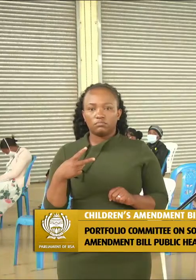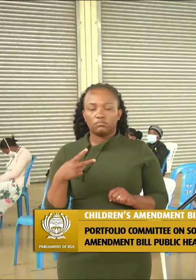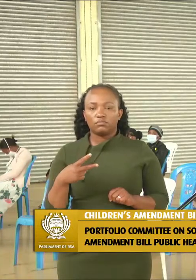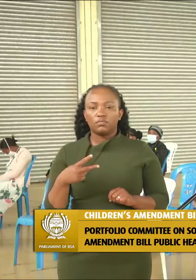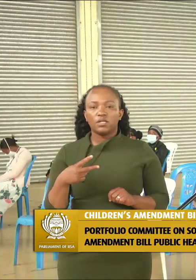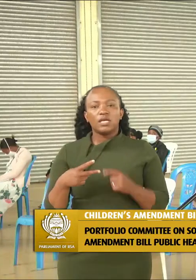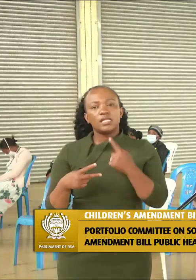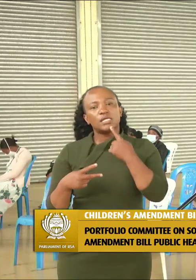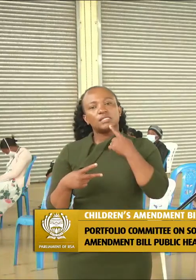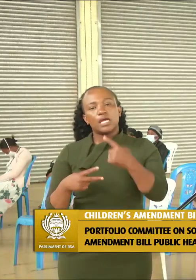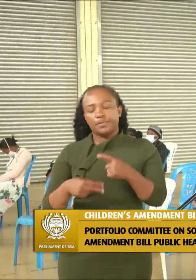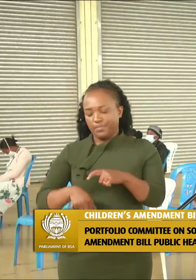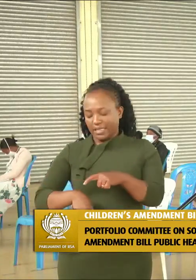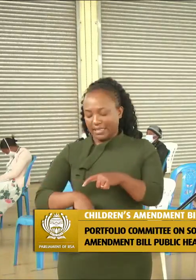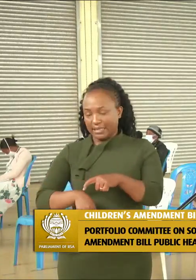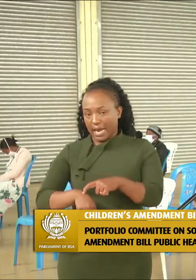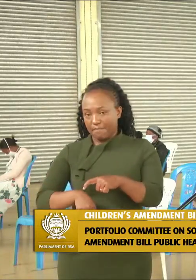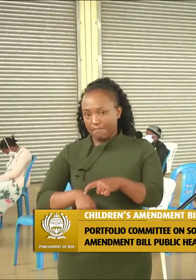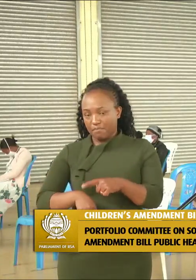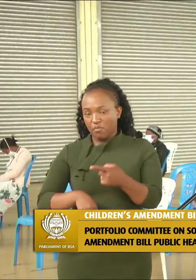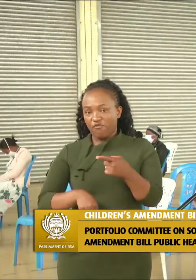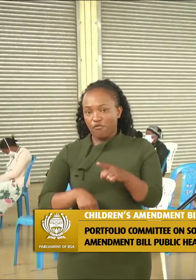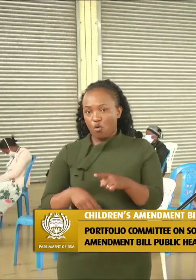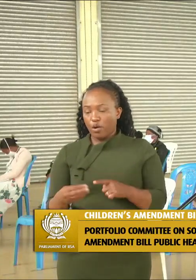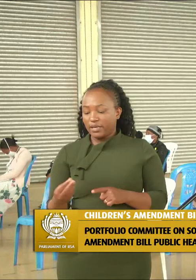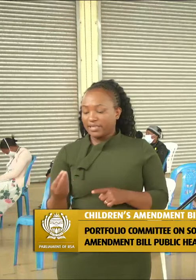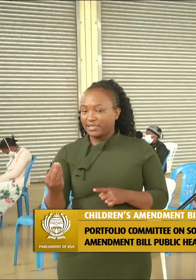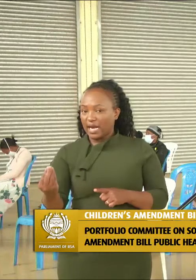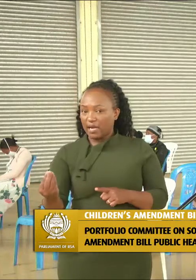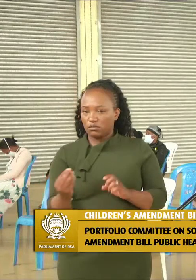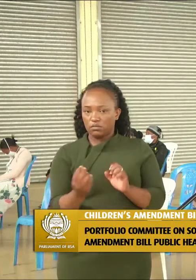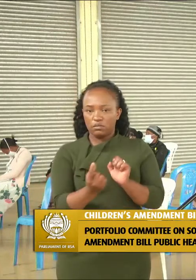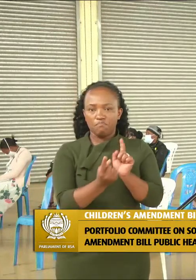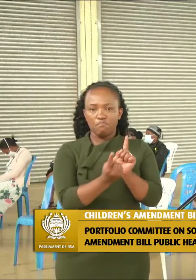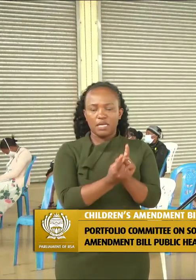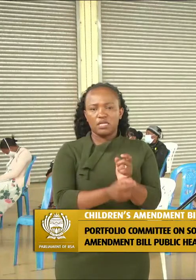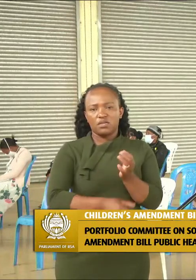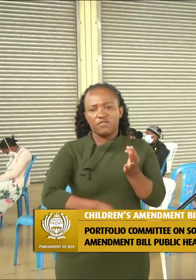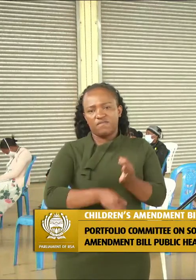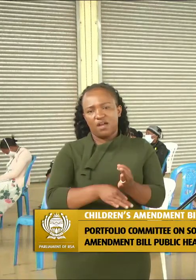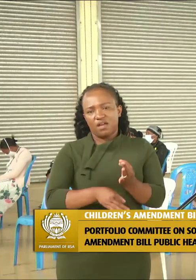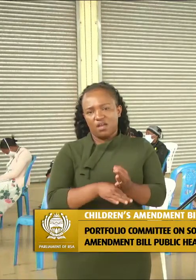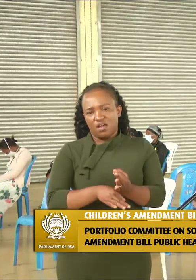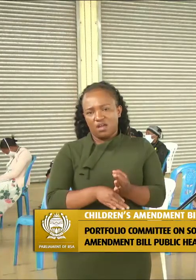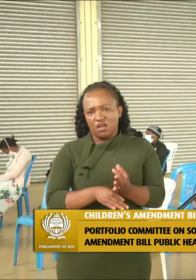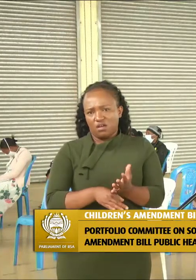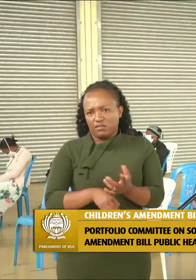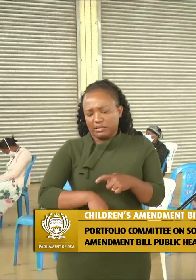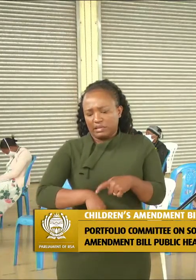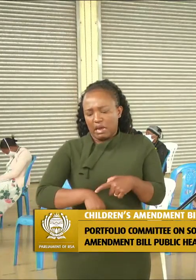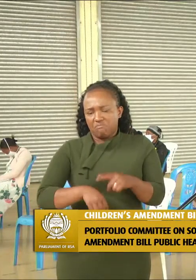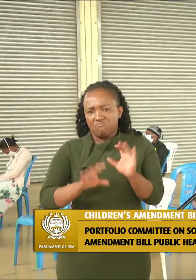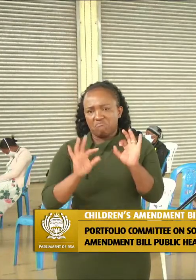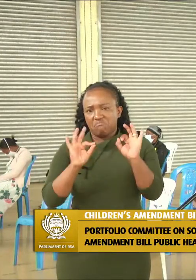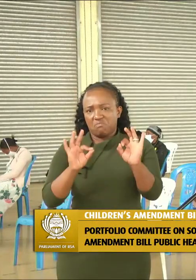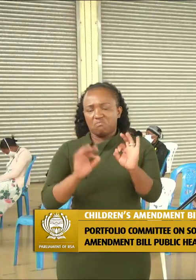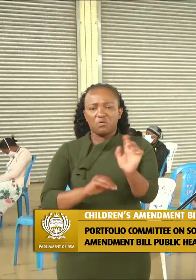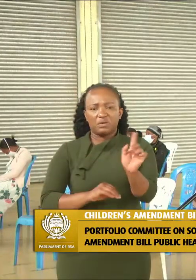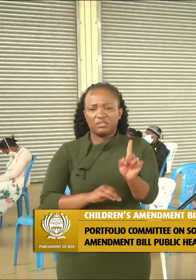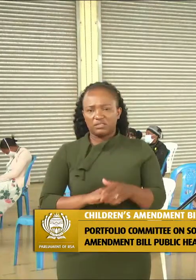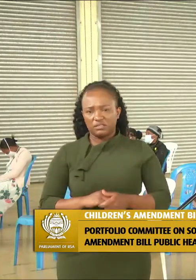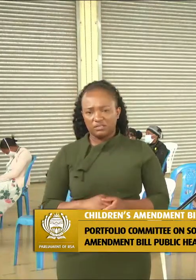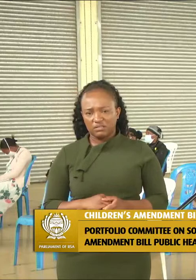time? Usichaza kanjani isikhathi somzali nengane lese sithi isikhathi